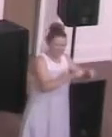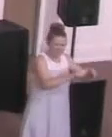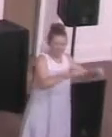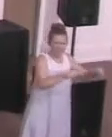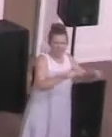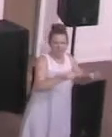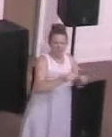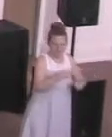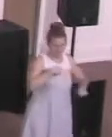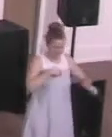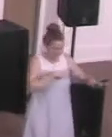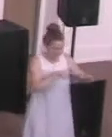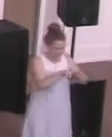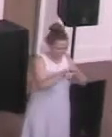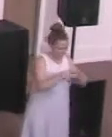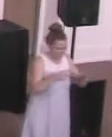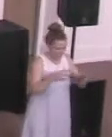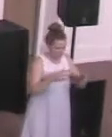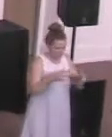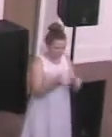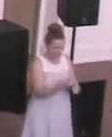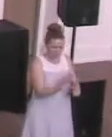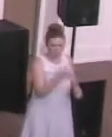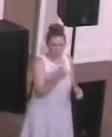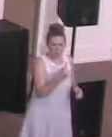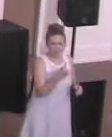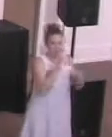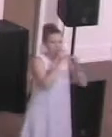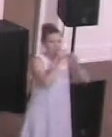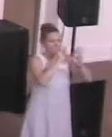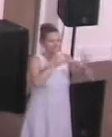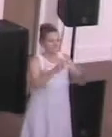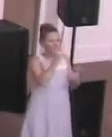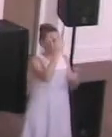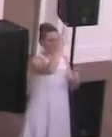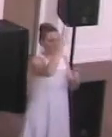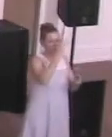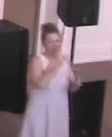the wilderness, blessed be your name.